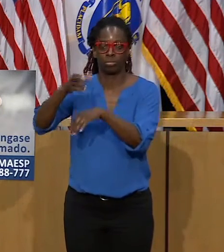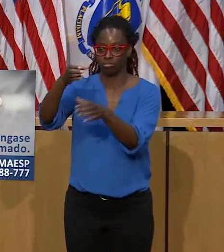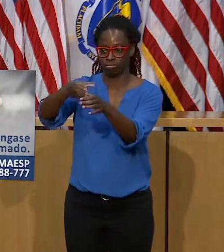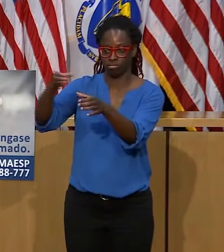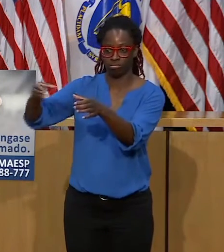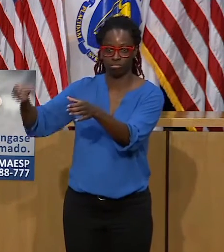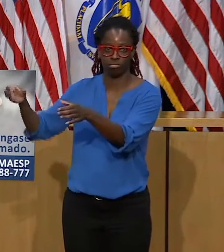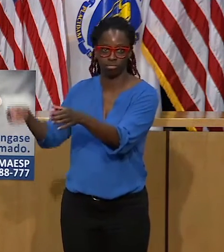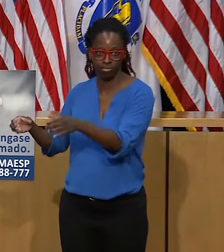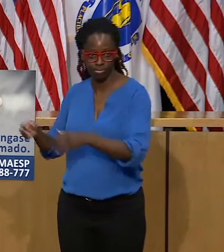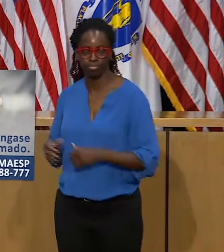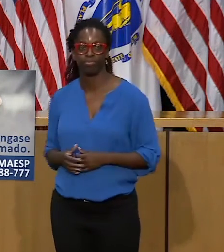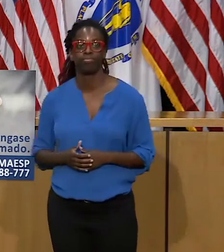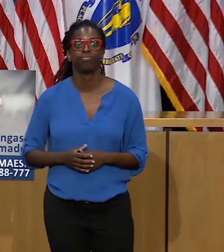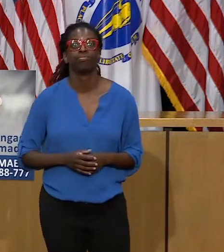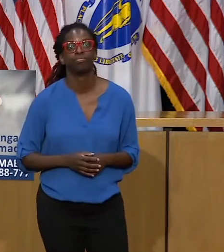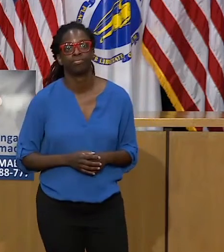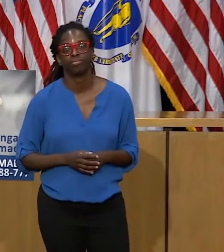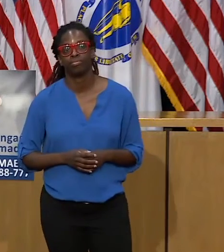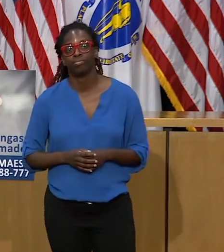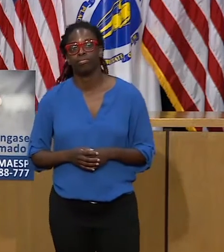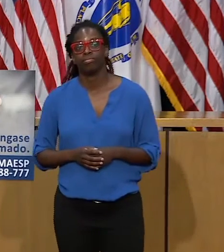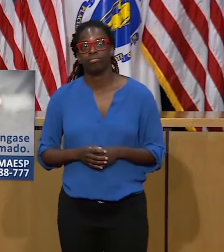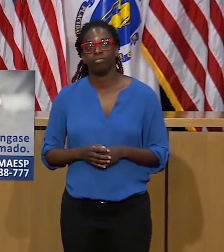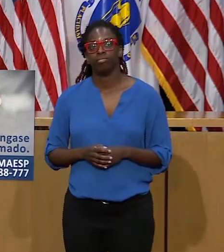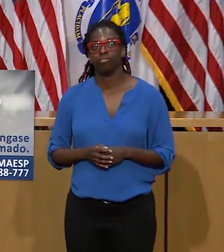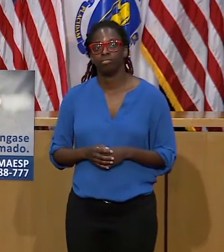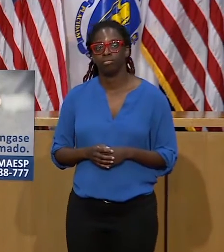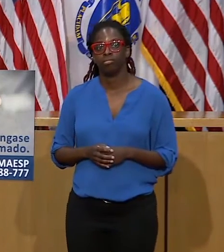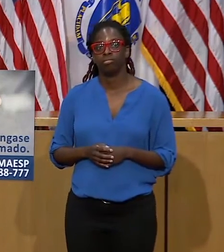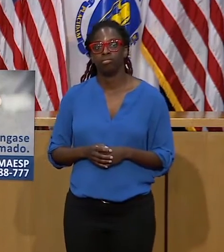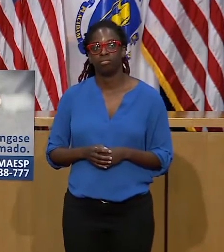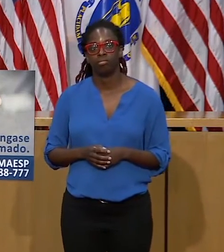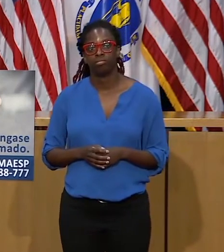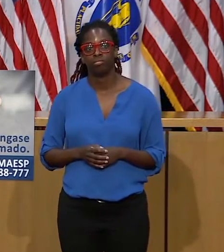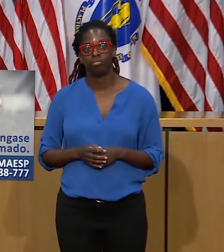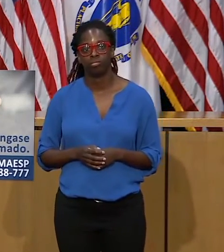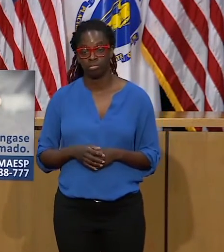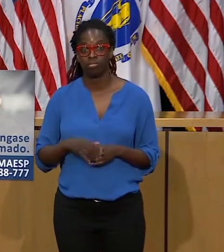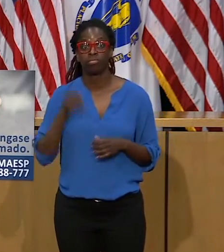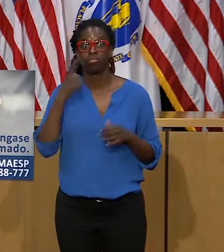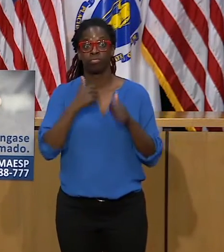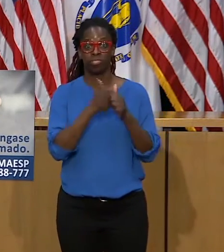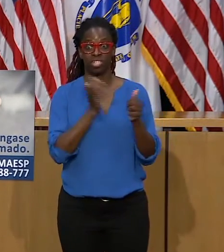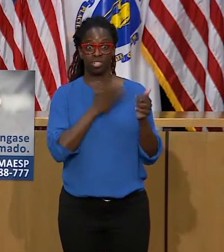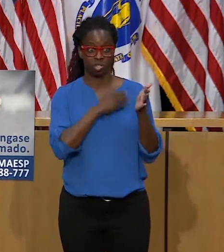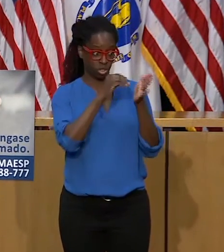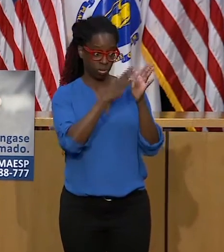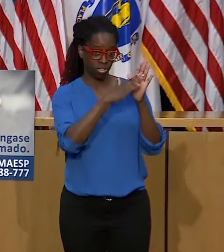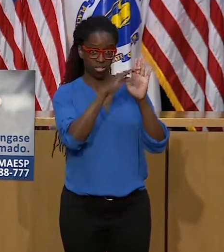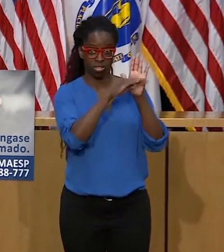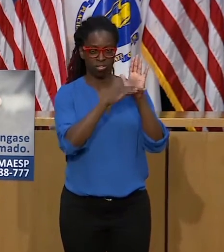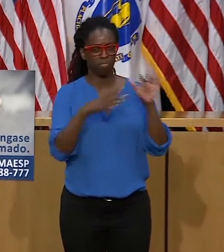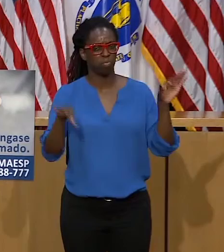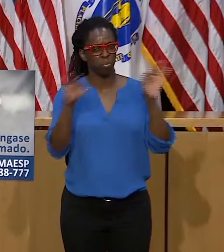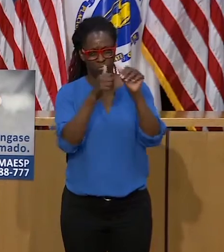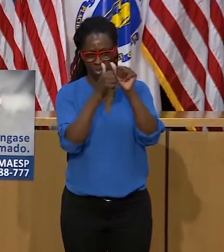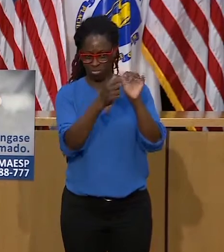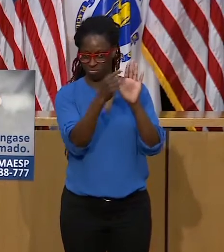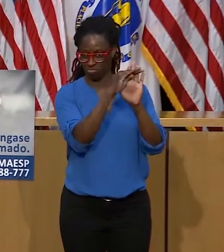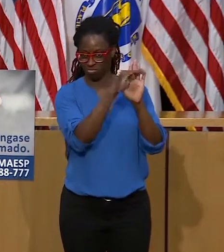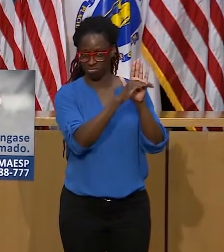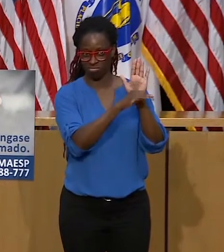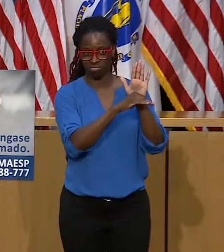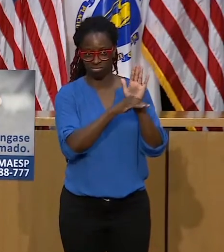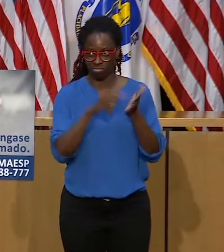our guidance document are crucial, for they will allow districts and schools to begin planning for what safe in-person instruction